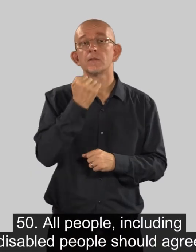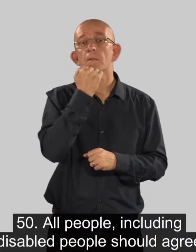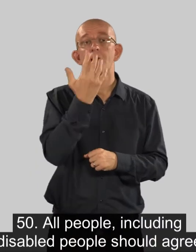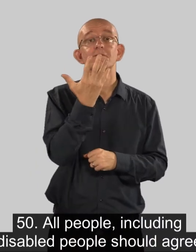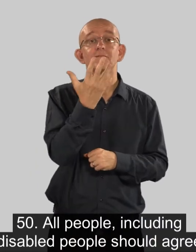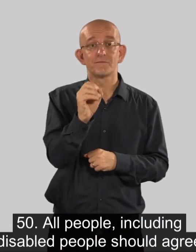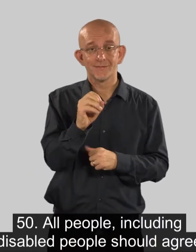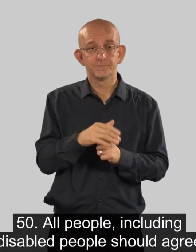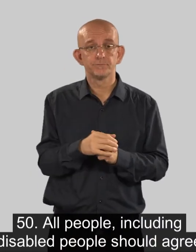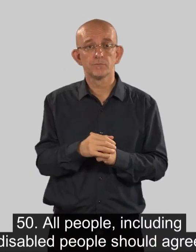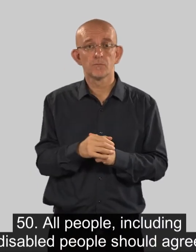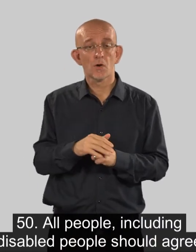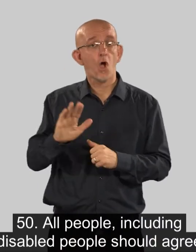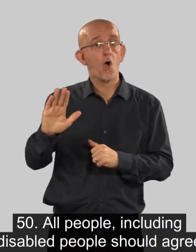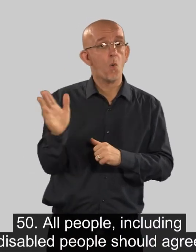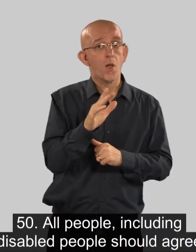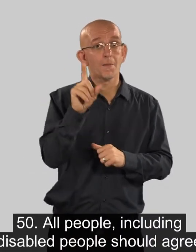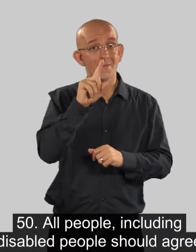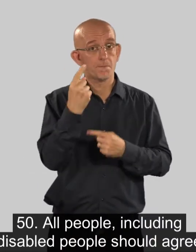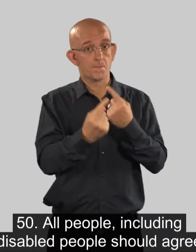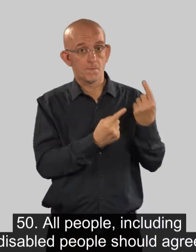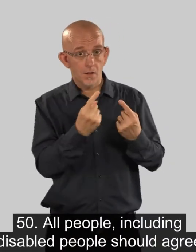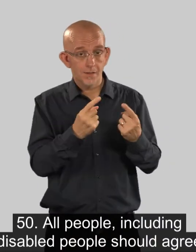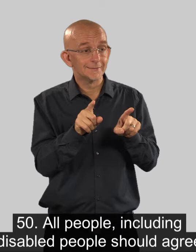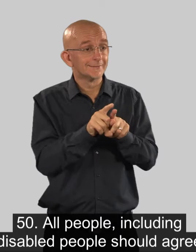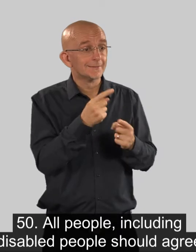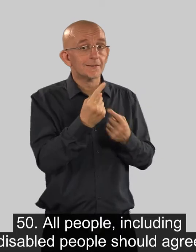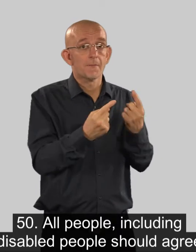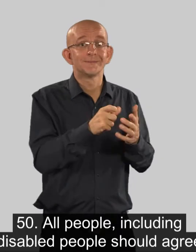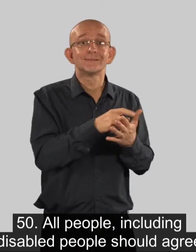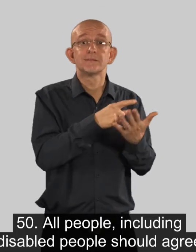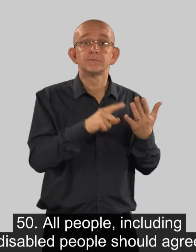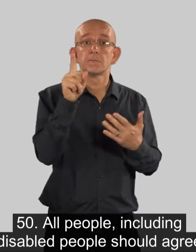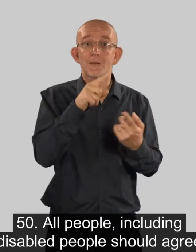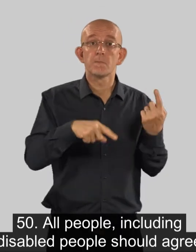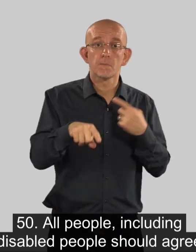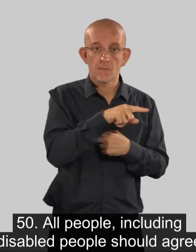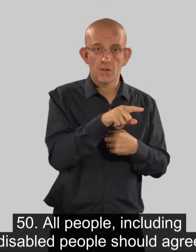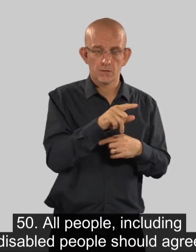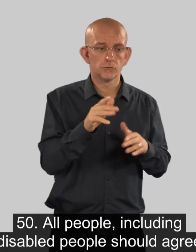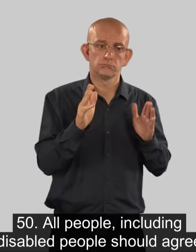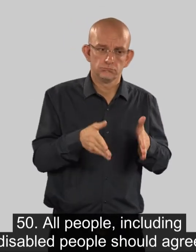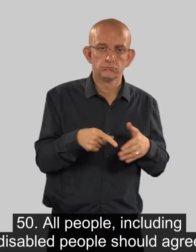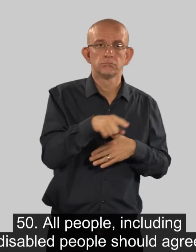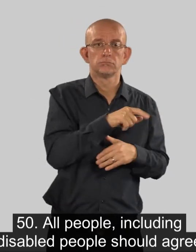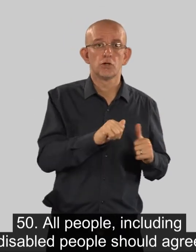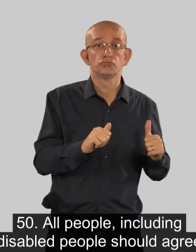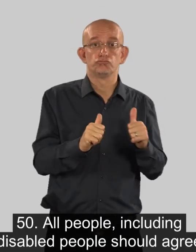50. All people, including disabled people, should agree before any medical treatment is